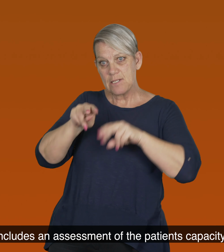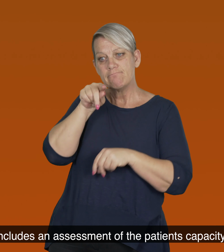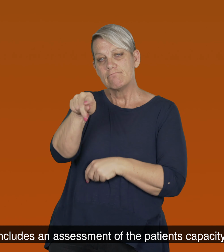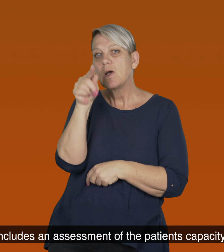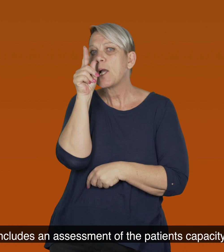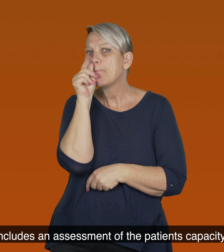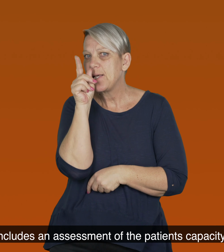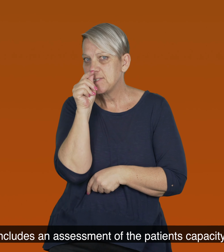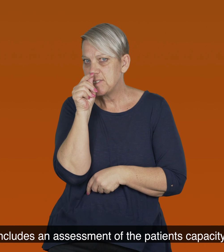patient's capacity,